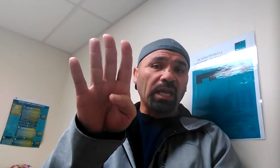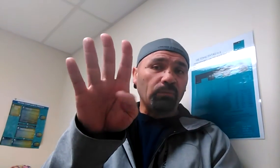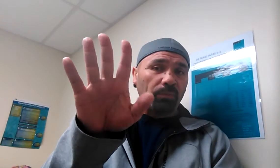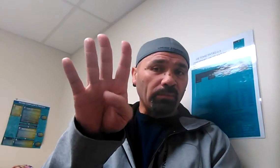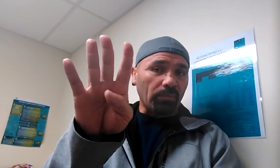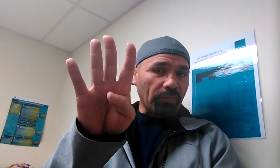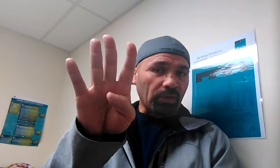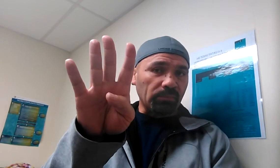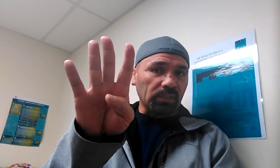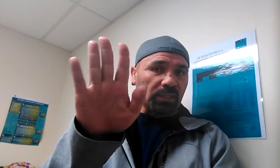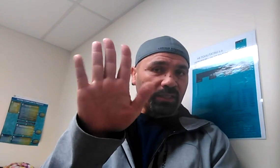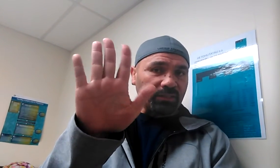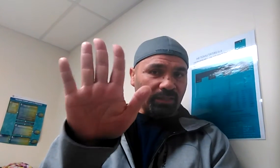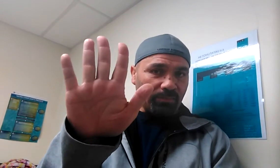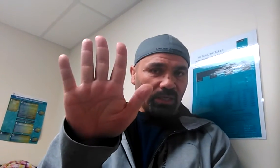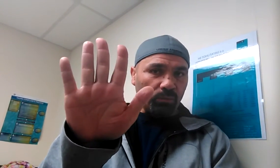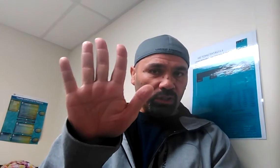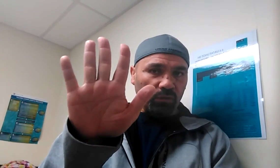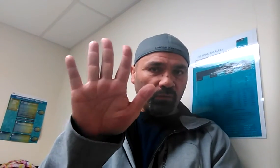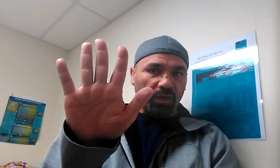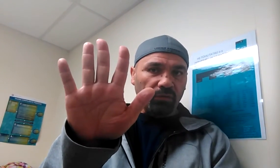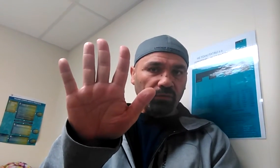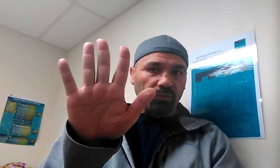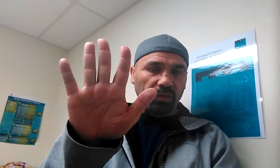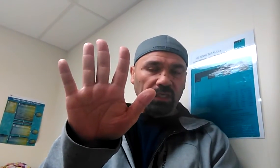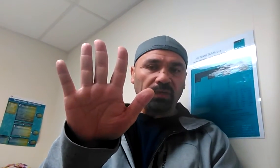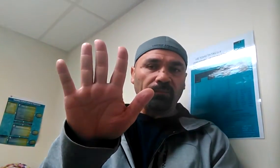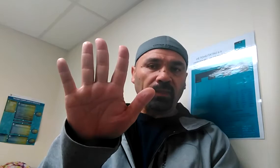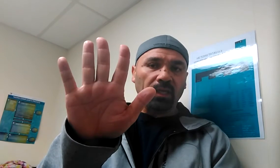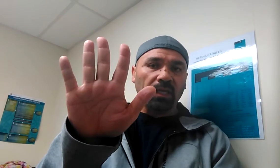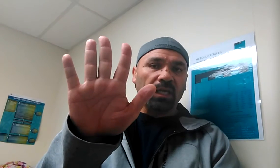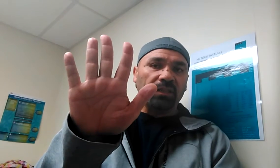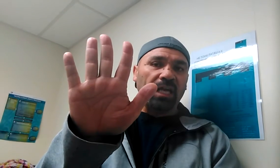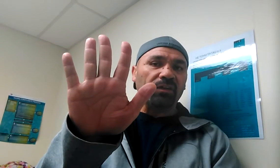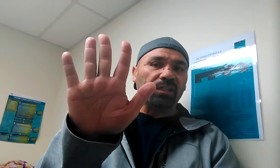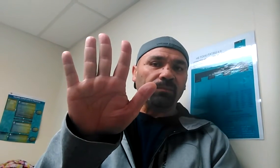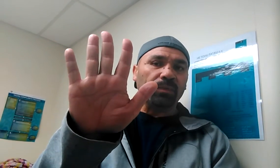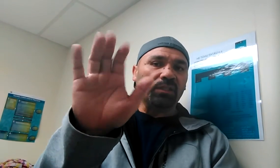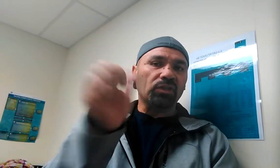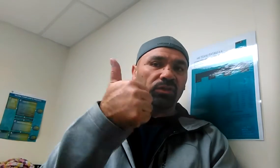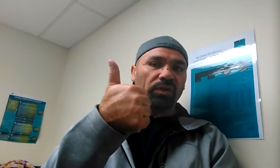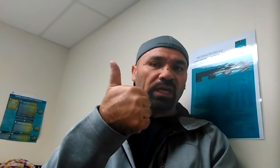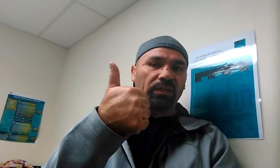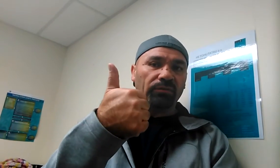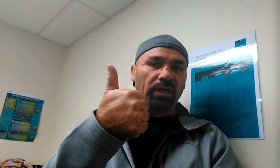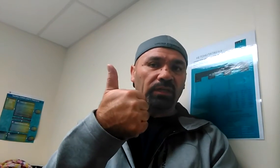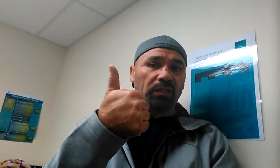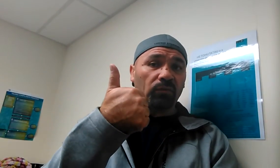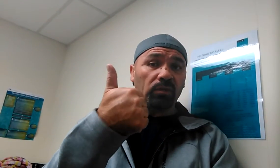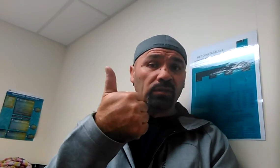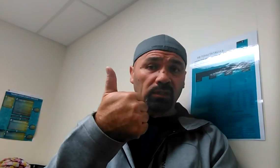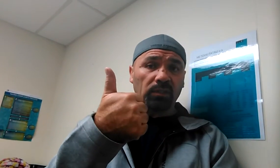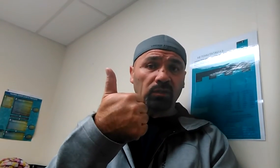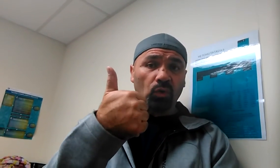And remember my thumbs in, then rima, which is 5, okay? Now you simply turn your hand around and you've got 6,